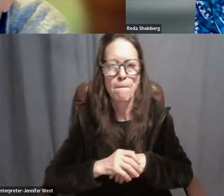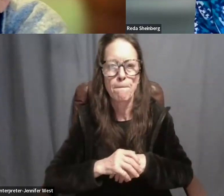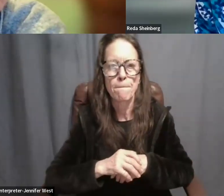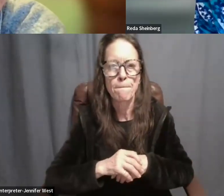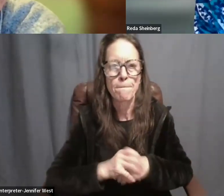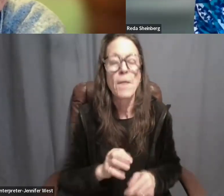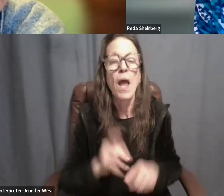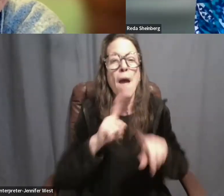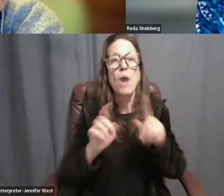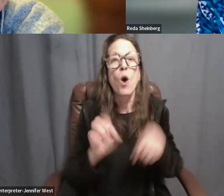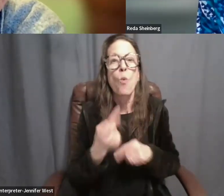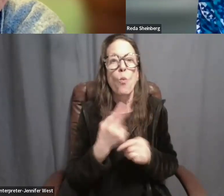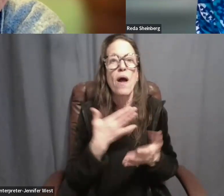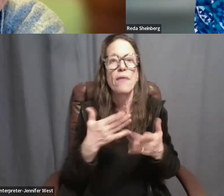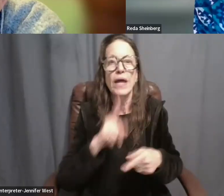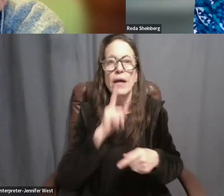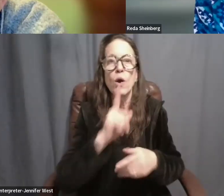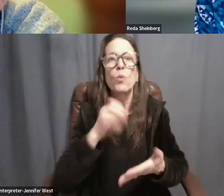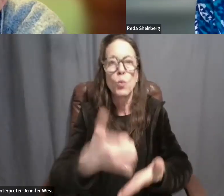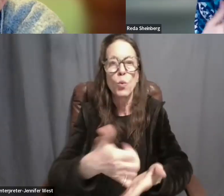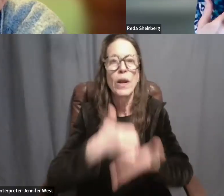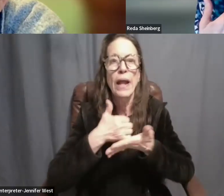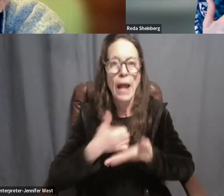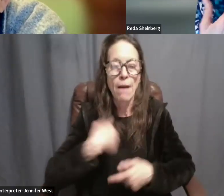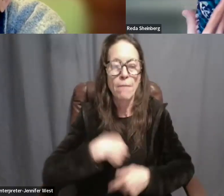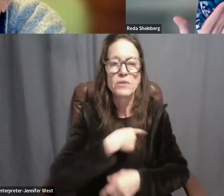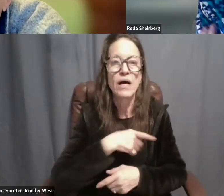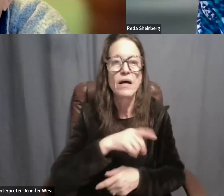of the things that really helped, because John L. Gildner